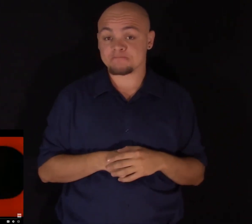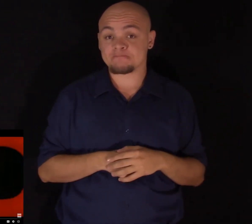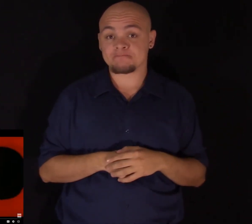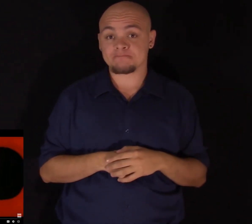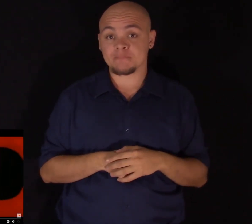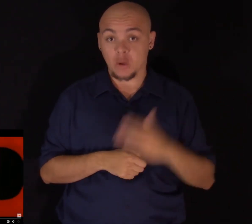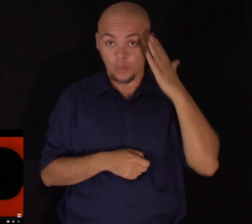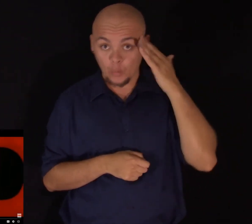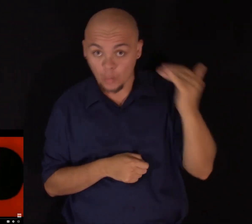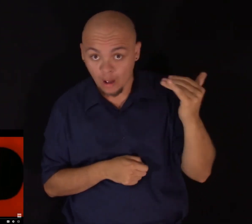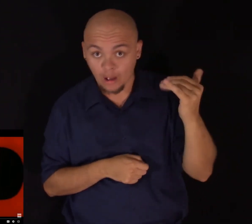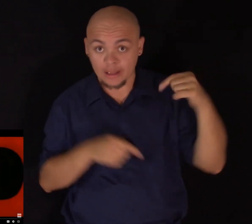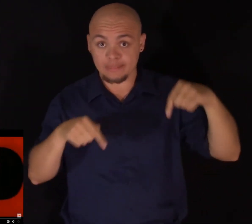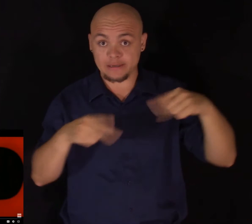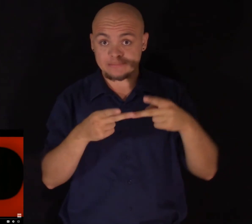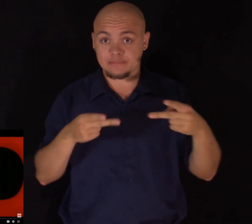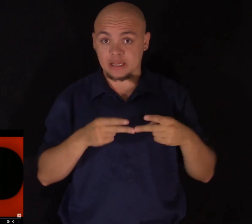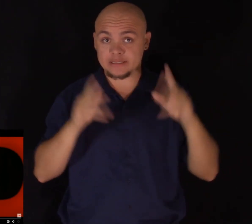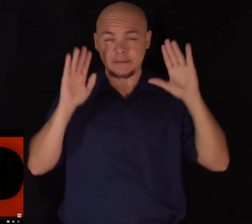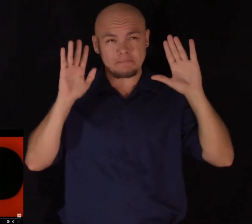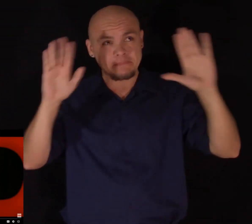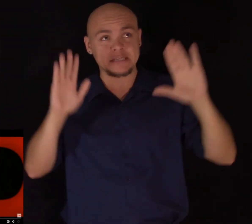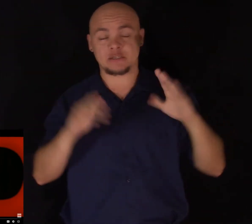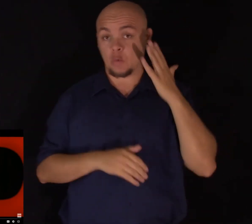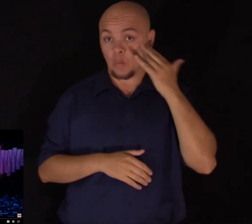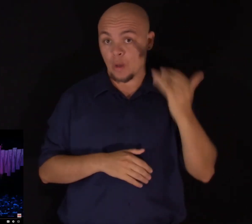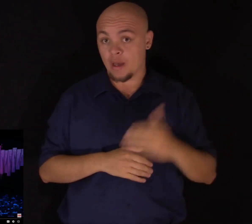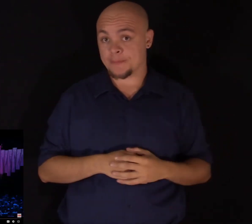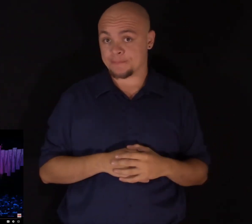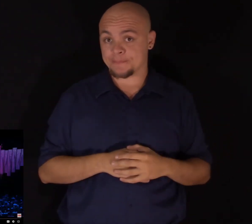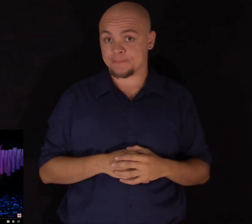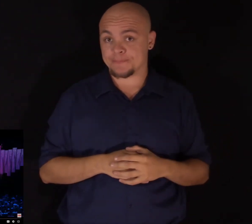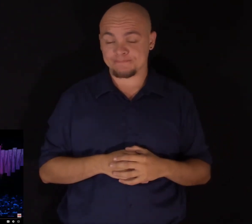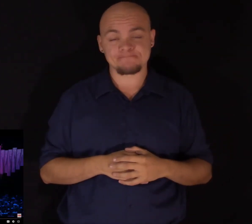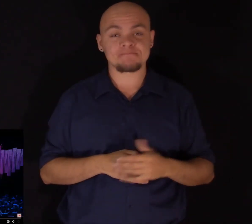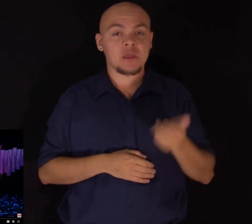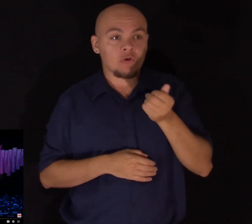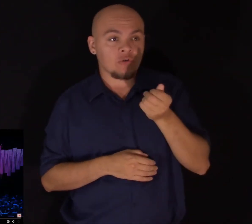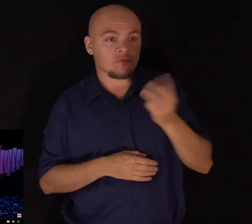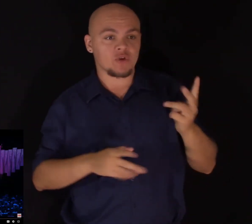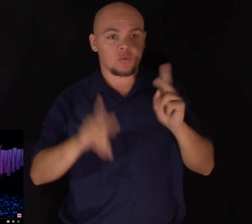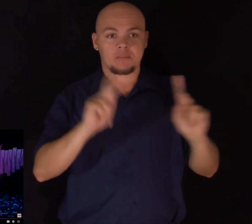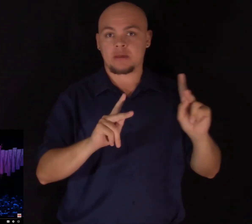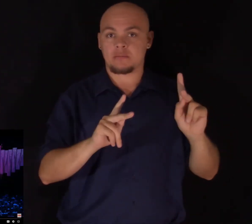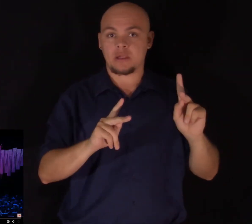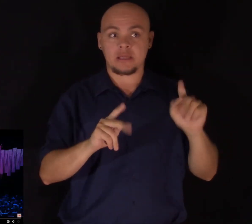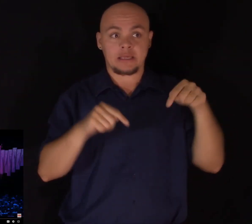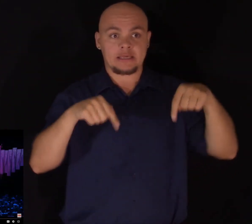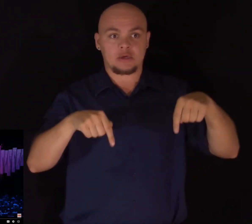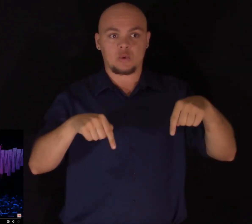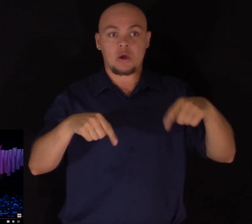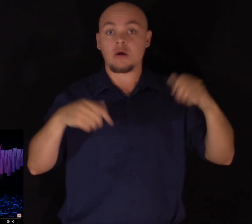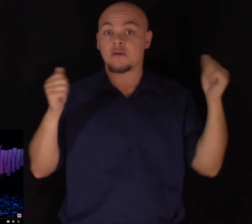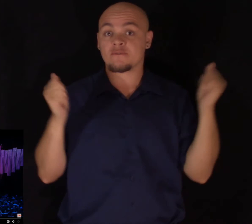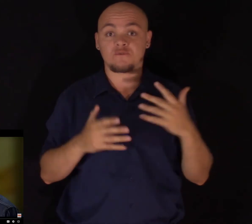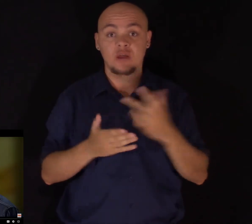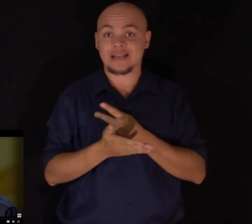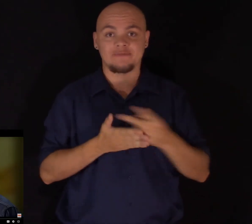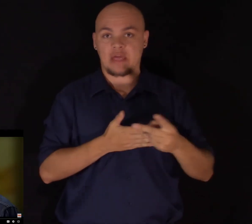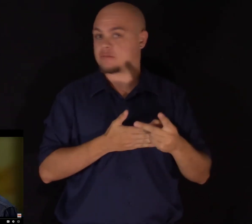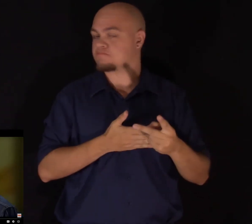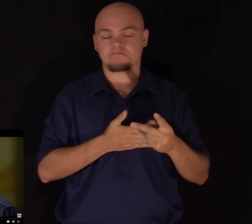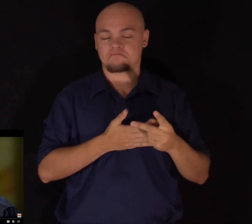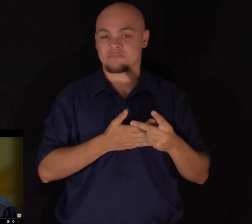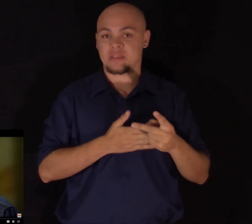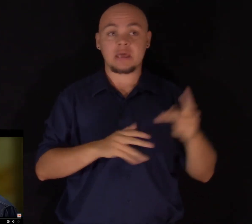You know why this place is amazing? Because very few people here are afraid to fail. And no